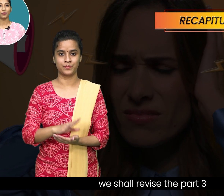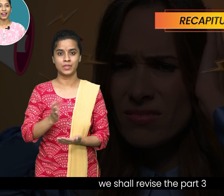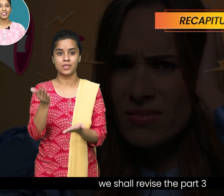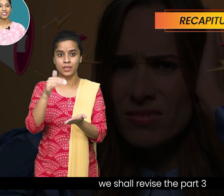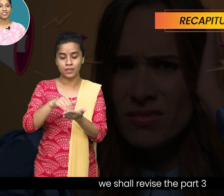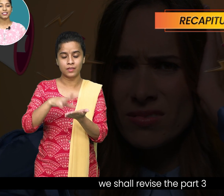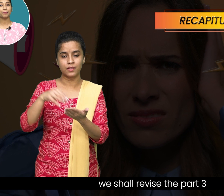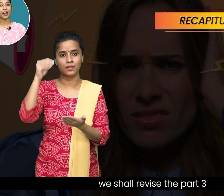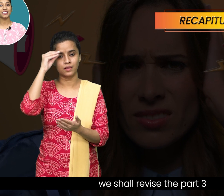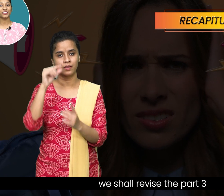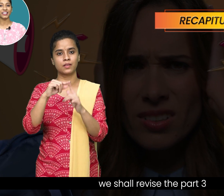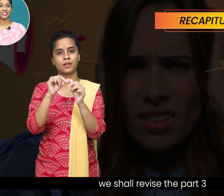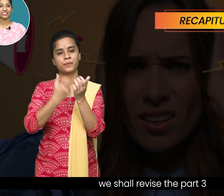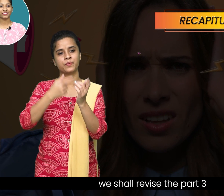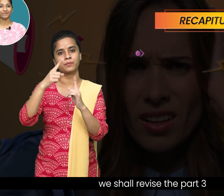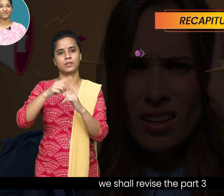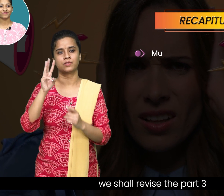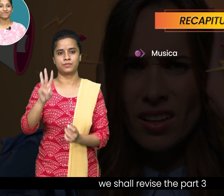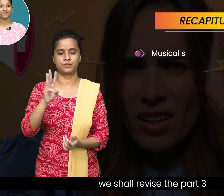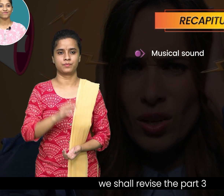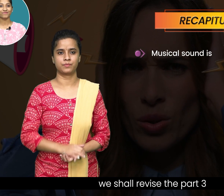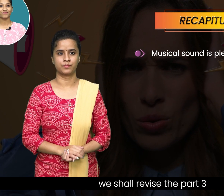shall revise the part 3.